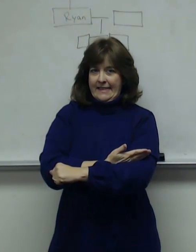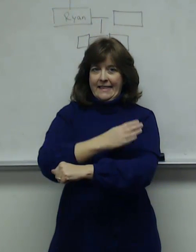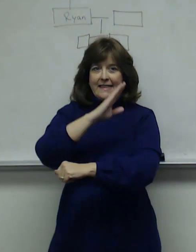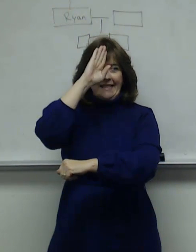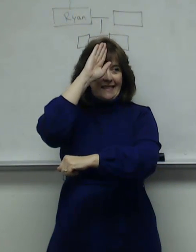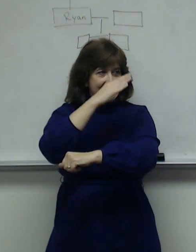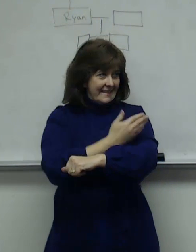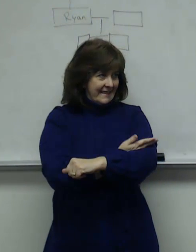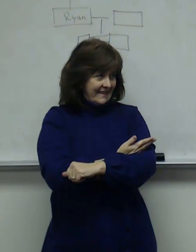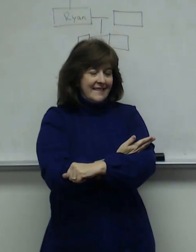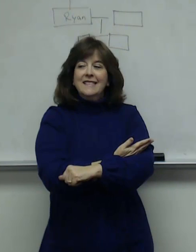Sun.